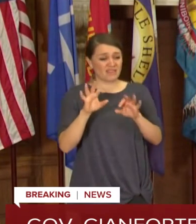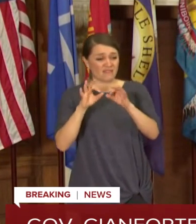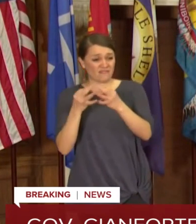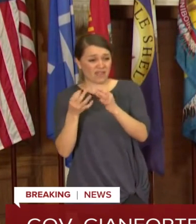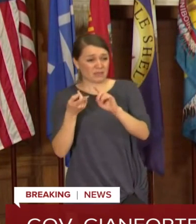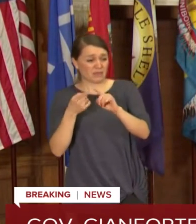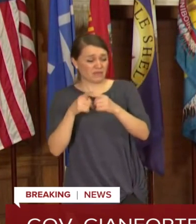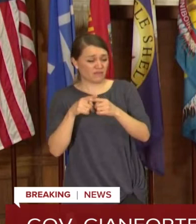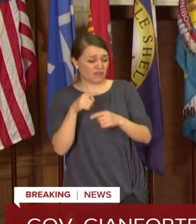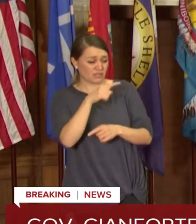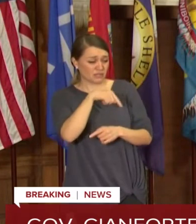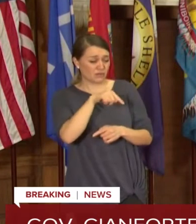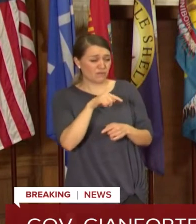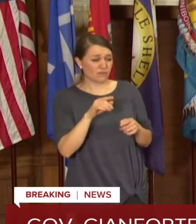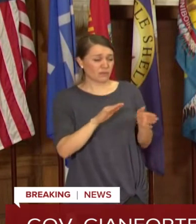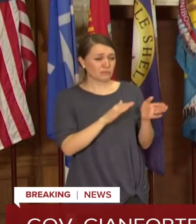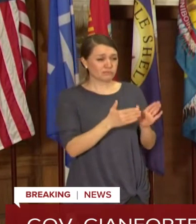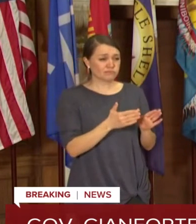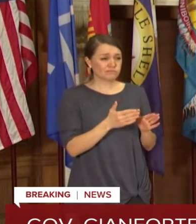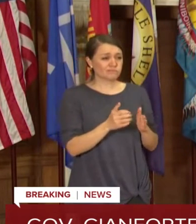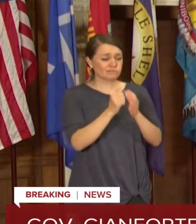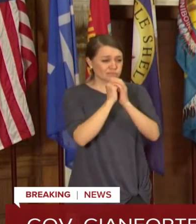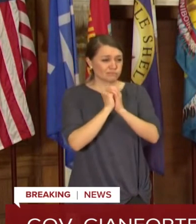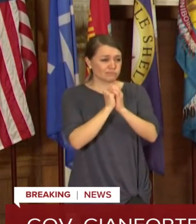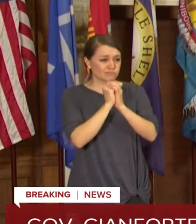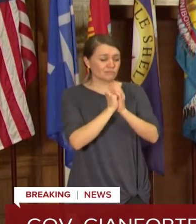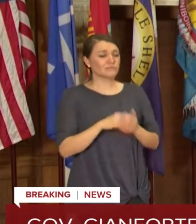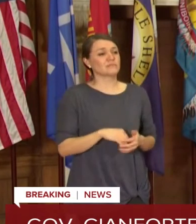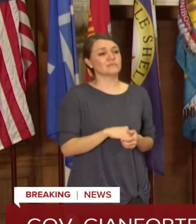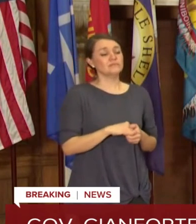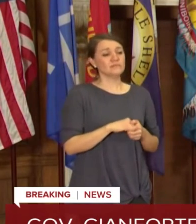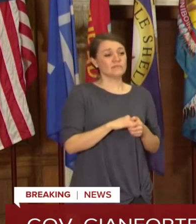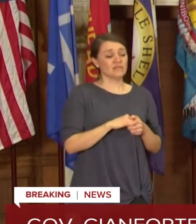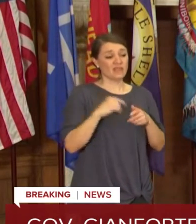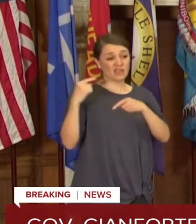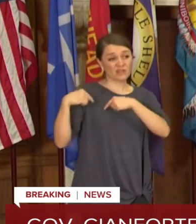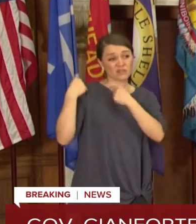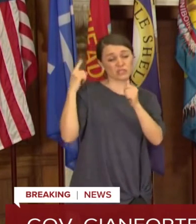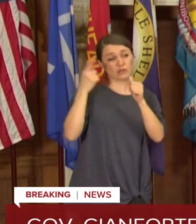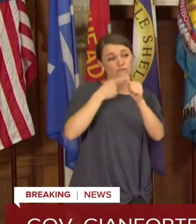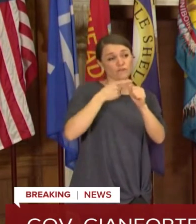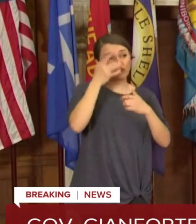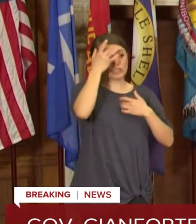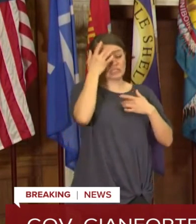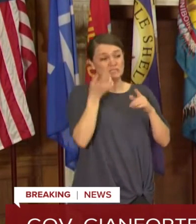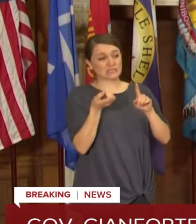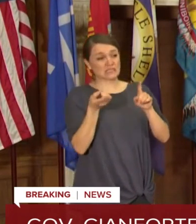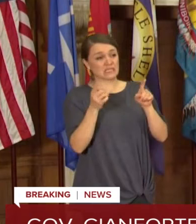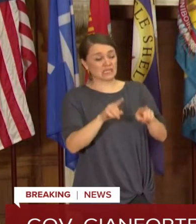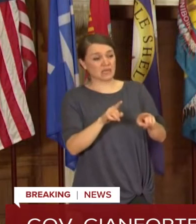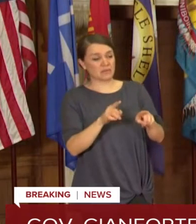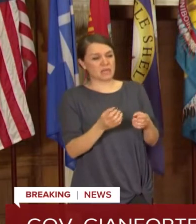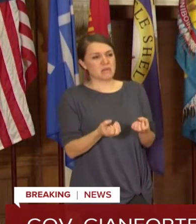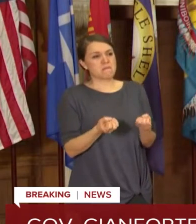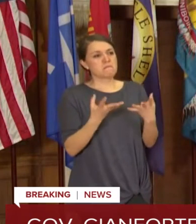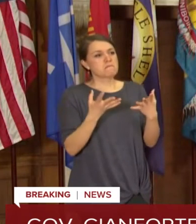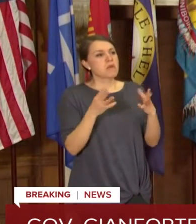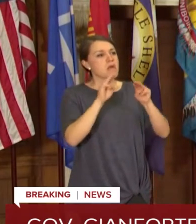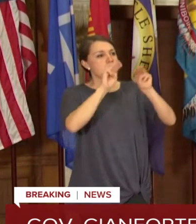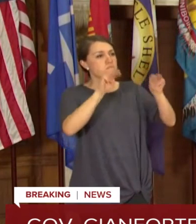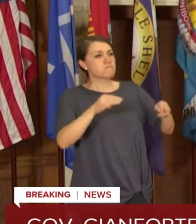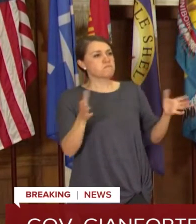we've lost in our prayers. Since that first case nearly a year ago, there are countless Montanans who